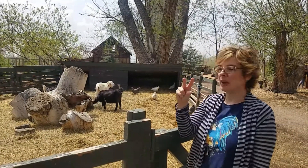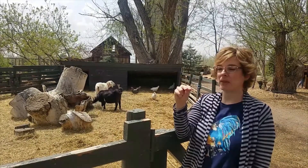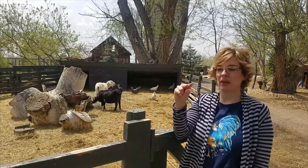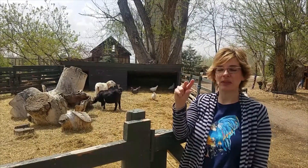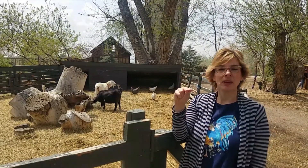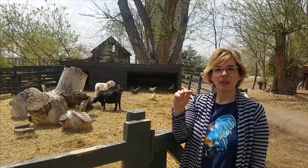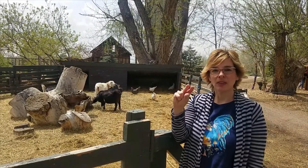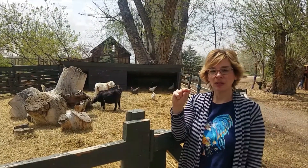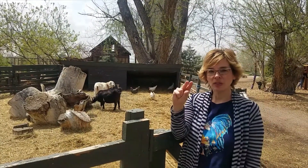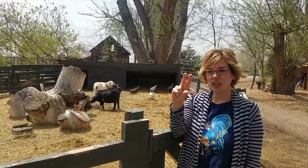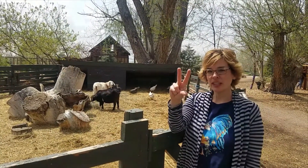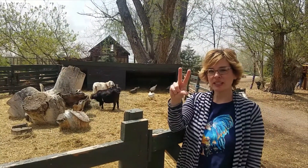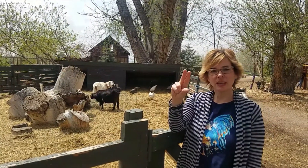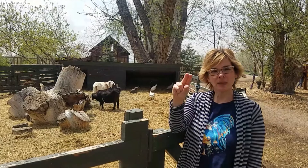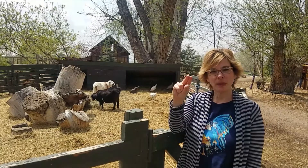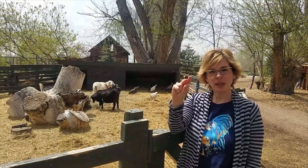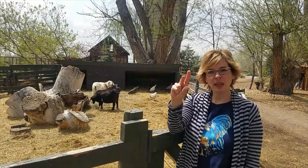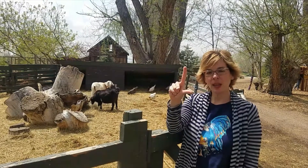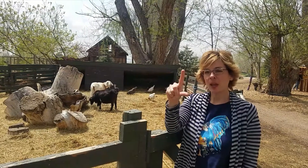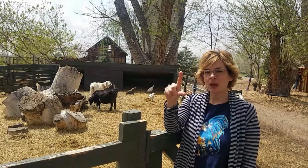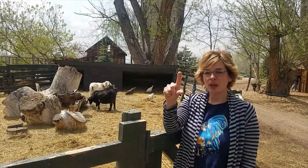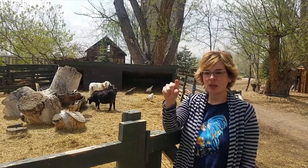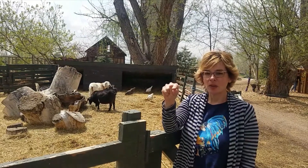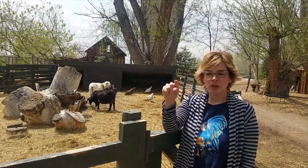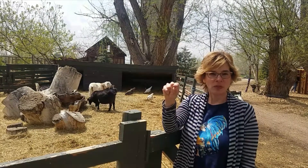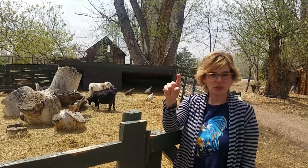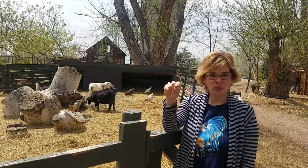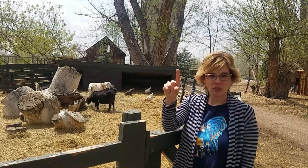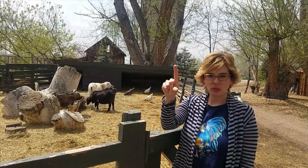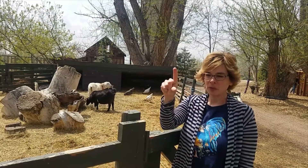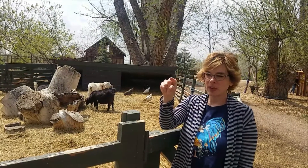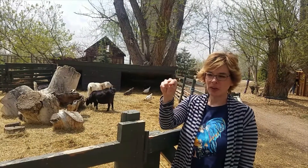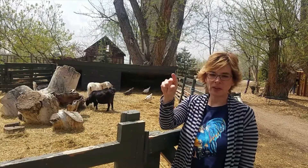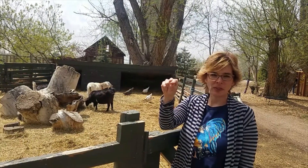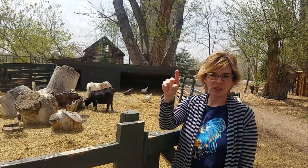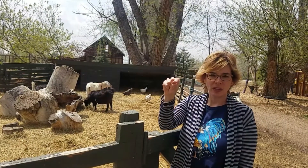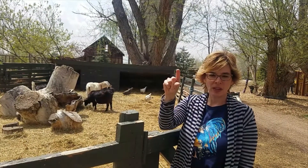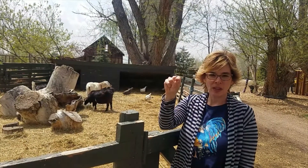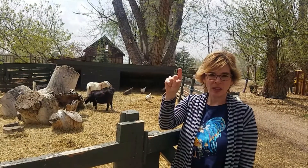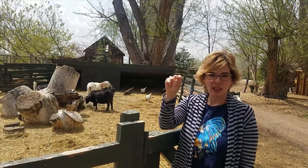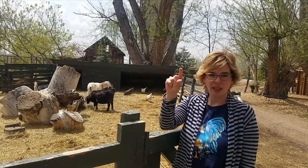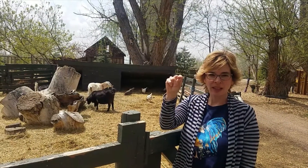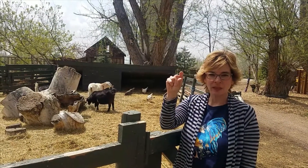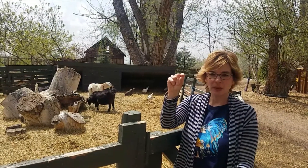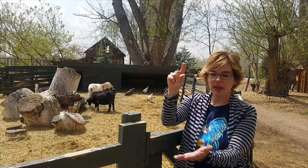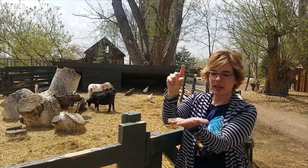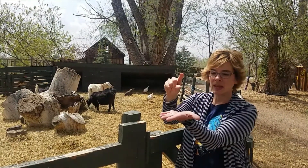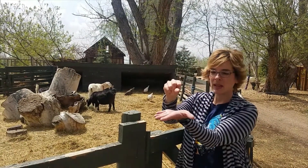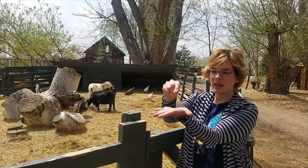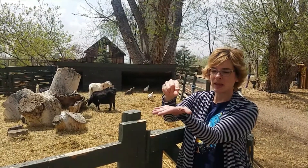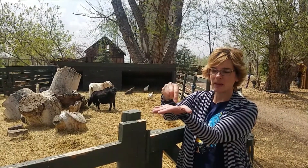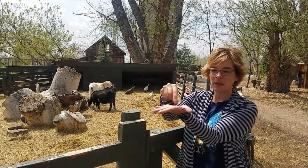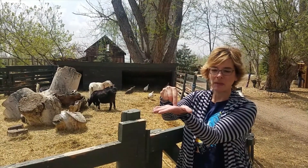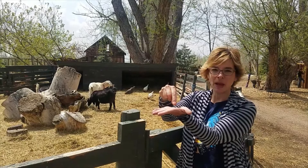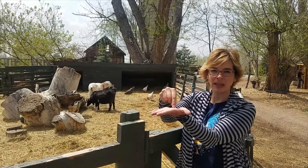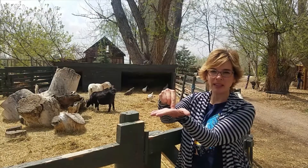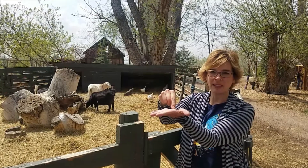background. So chicken is going to be 2 fingers like its beak, pecking the